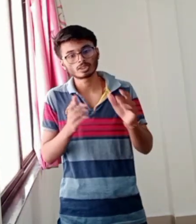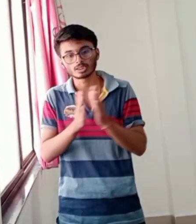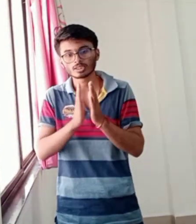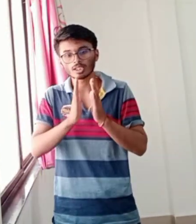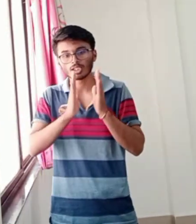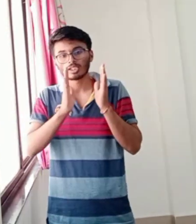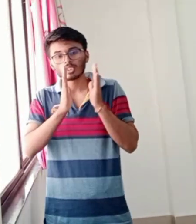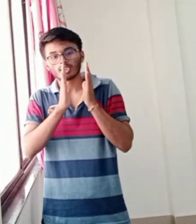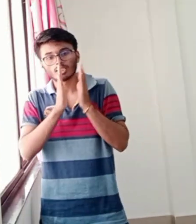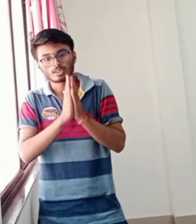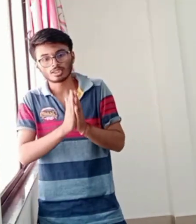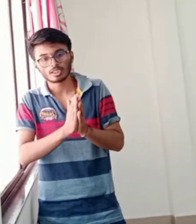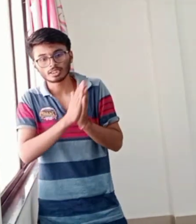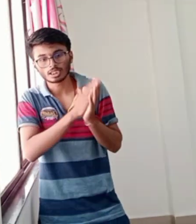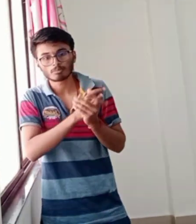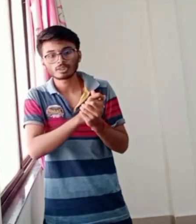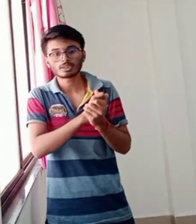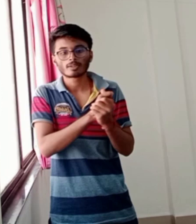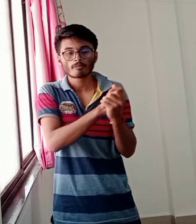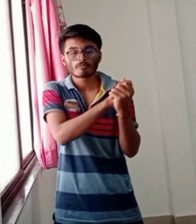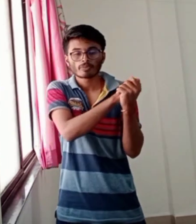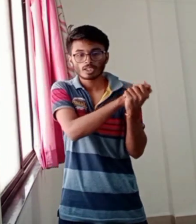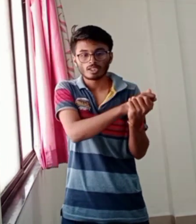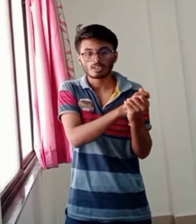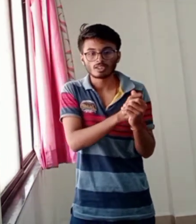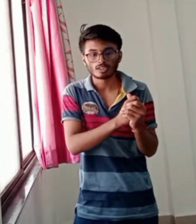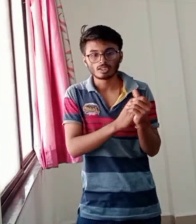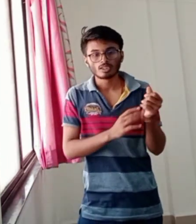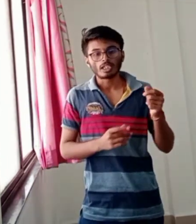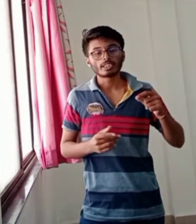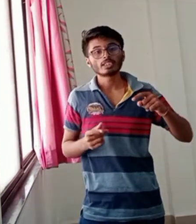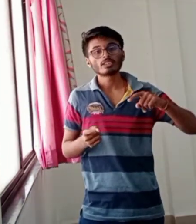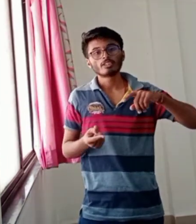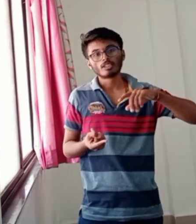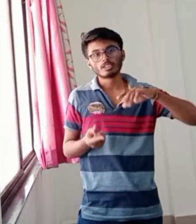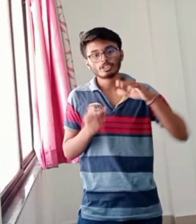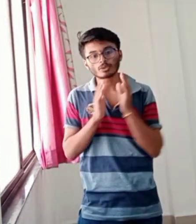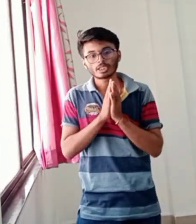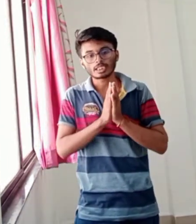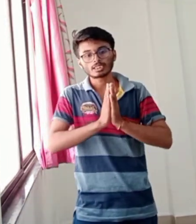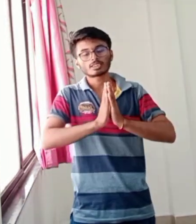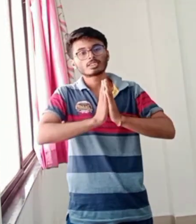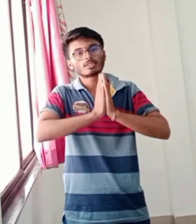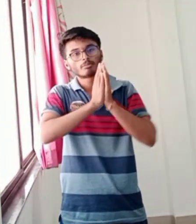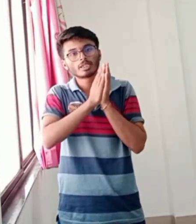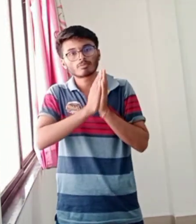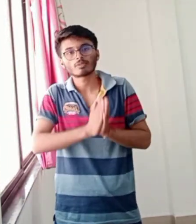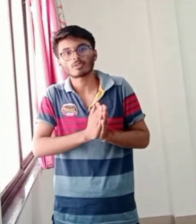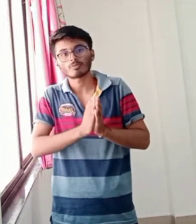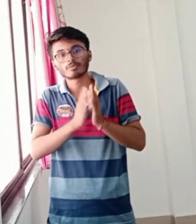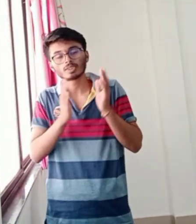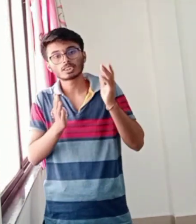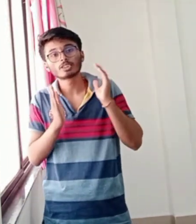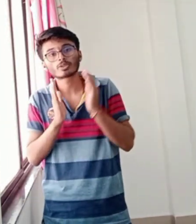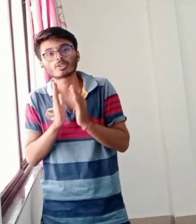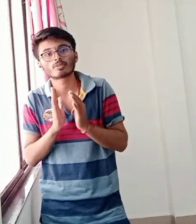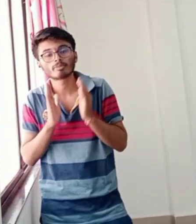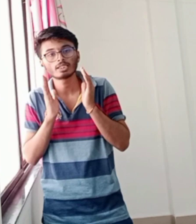is the examples. And then nucleotides made up of means